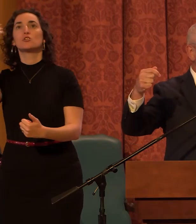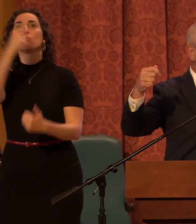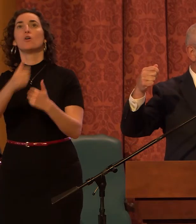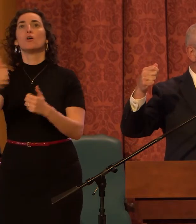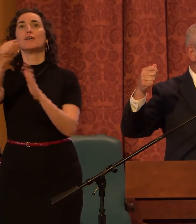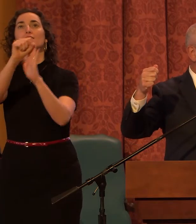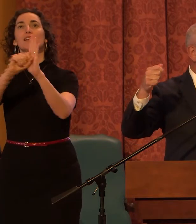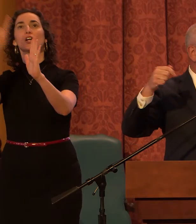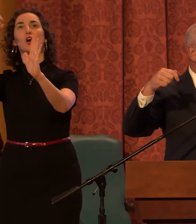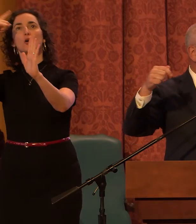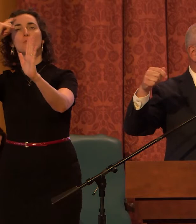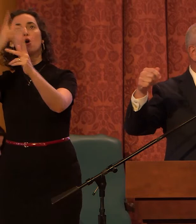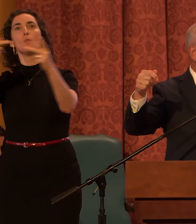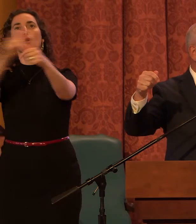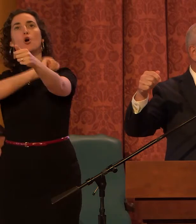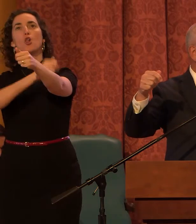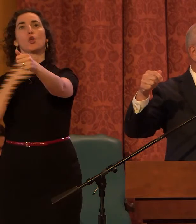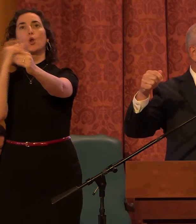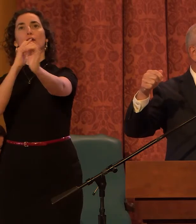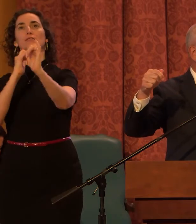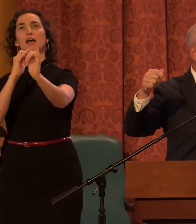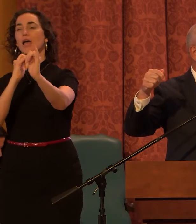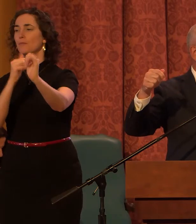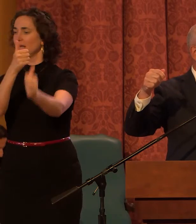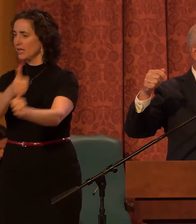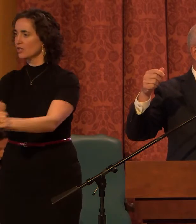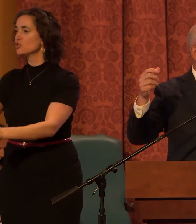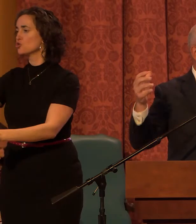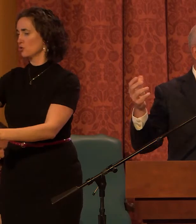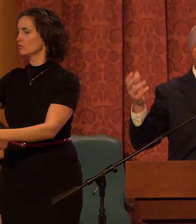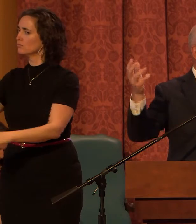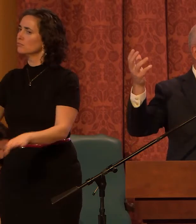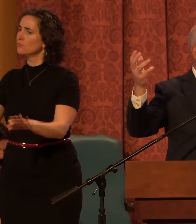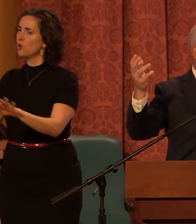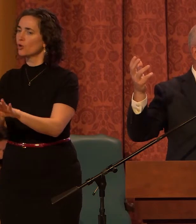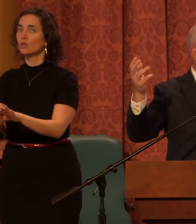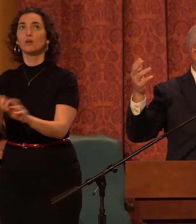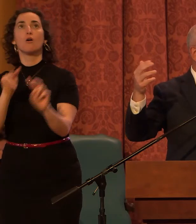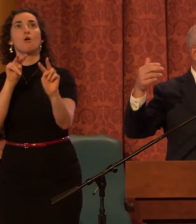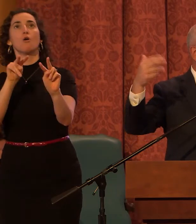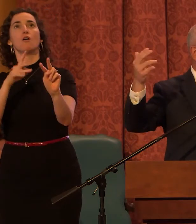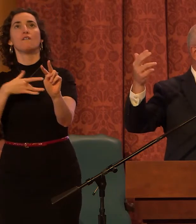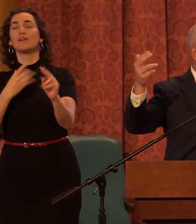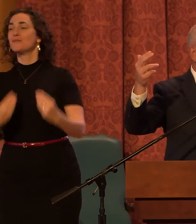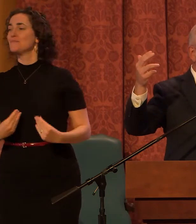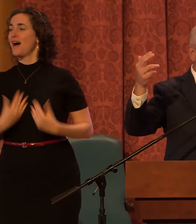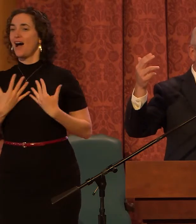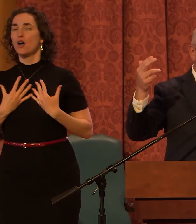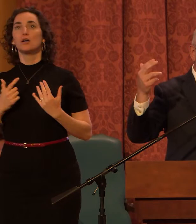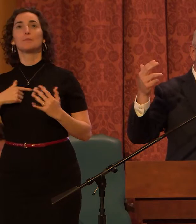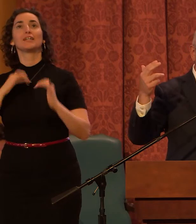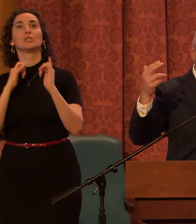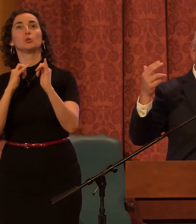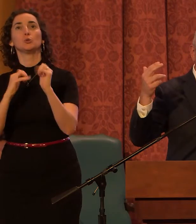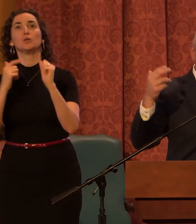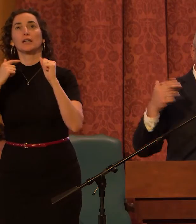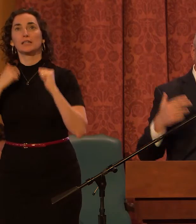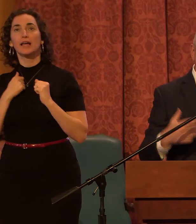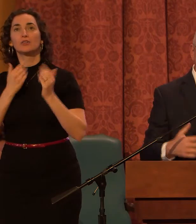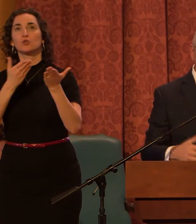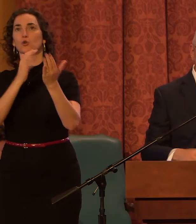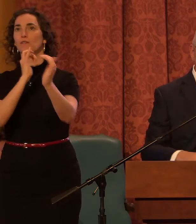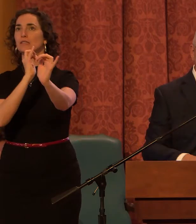state government in a position of authority who looks like they do. It can inspire them to know that they too can serve in